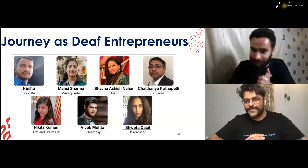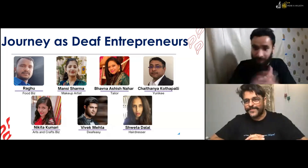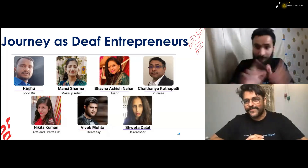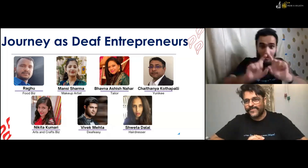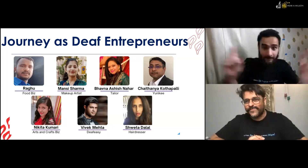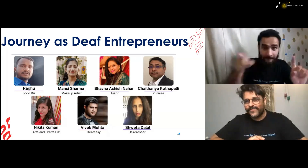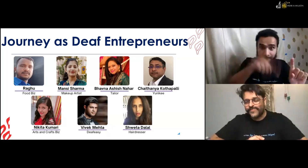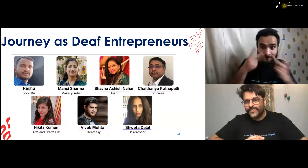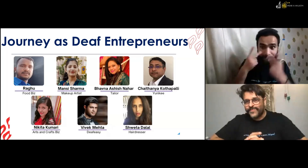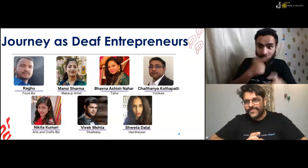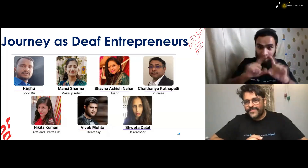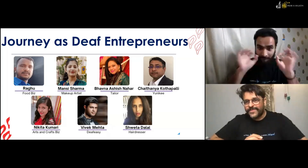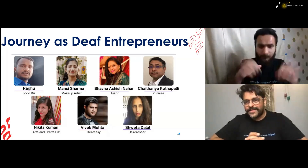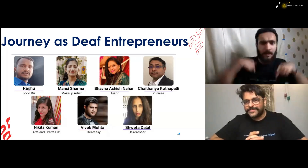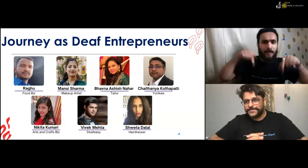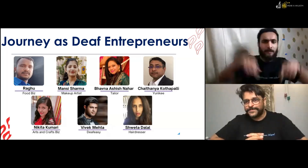right. Ashish here.